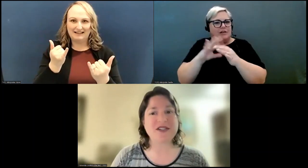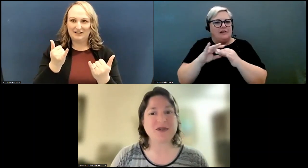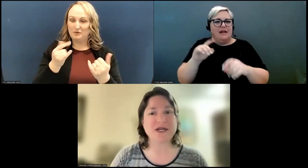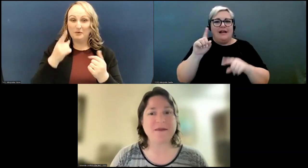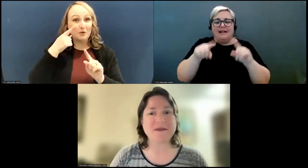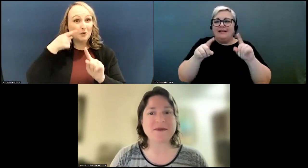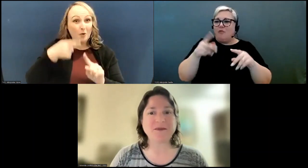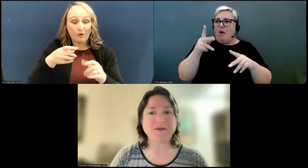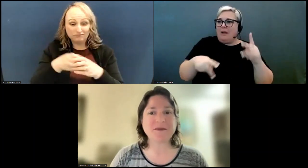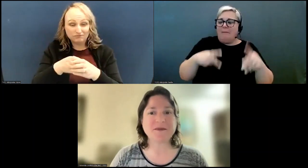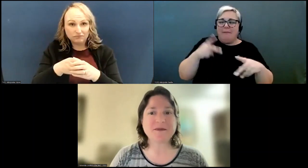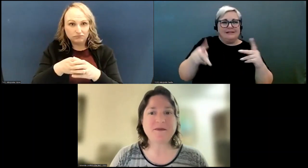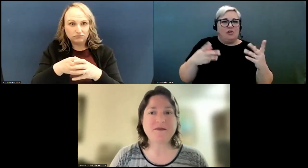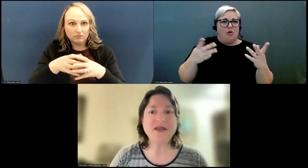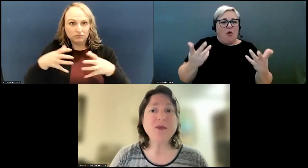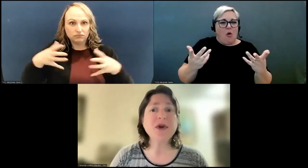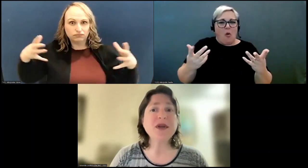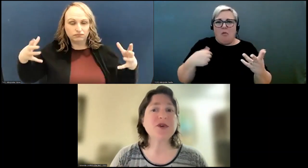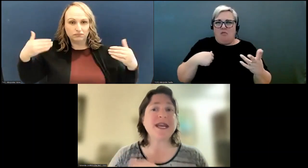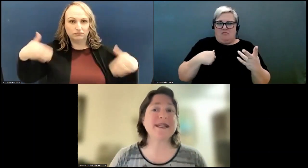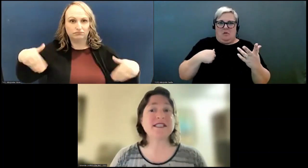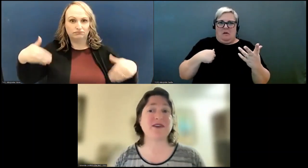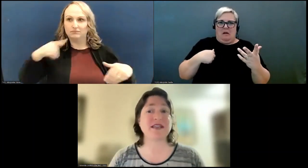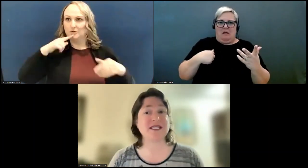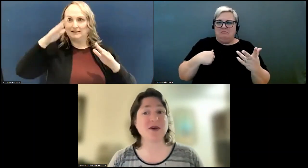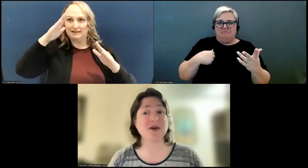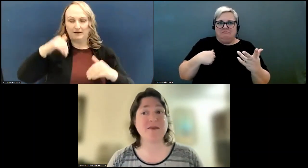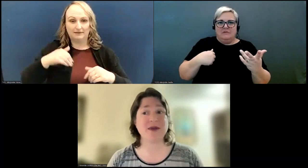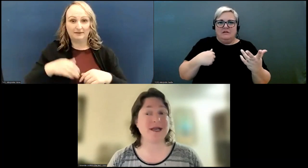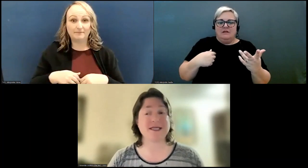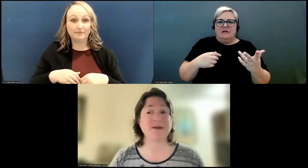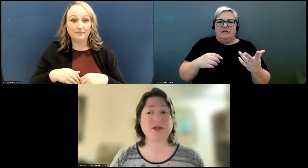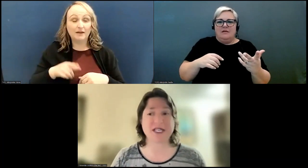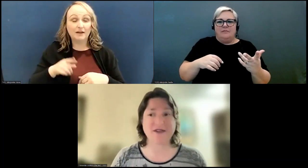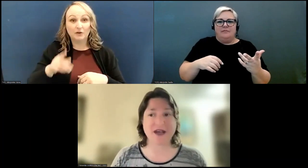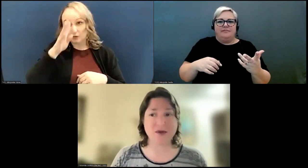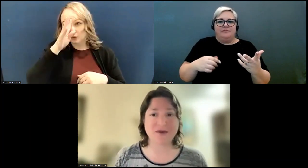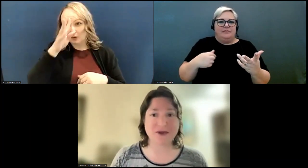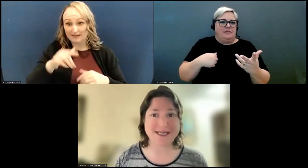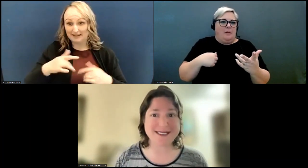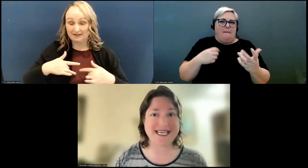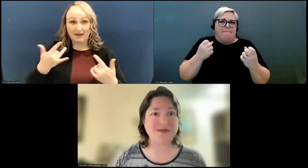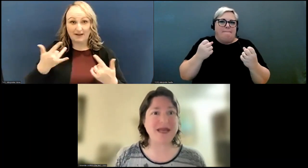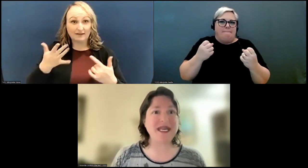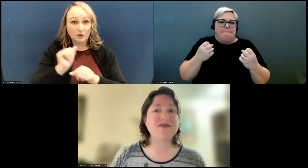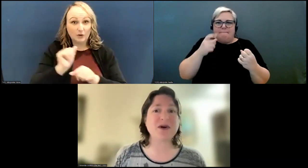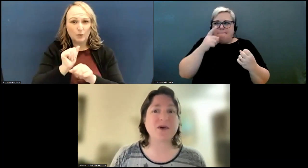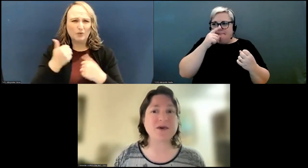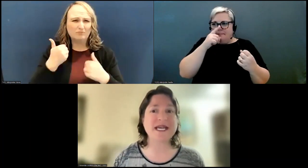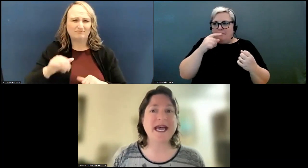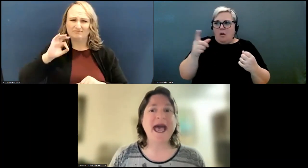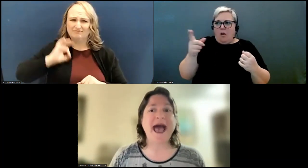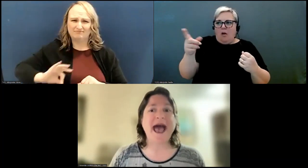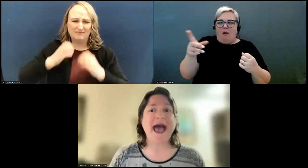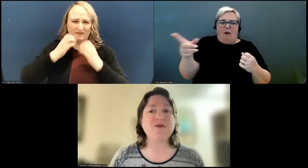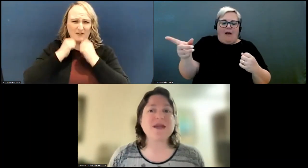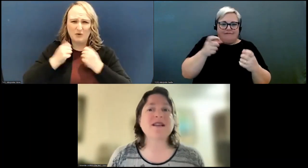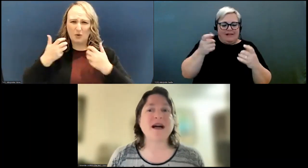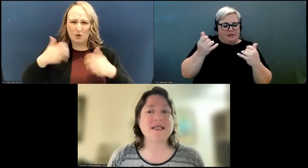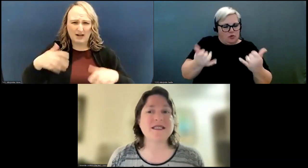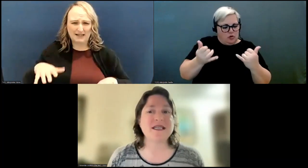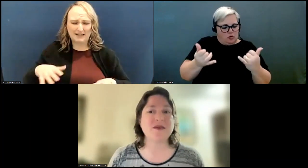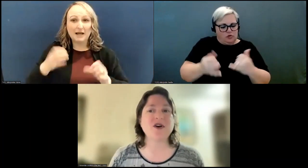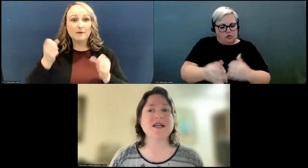our initial dreams. The work of creating this event has already been exceptionally valuable for us, as many of our goals have